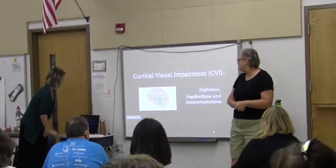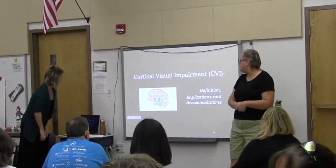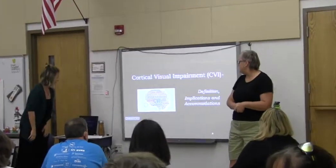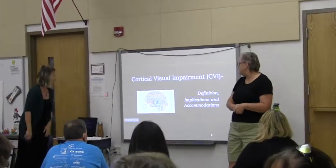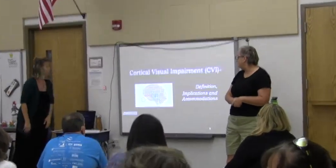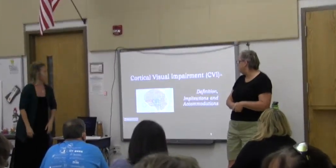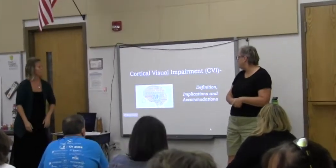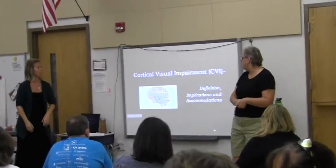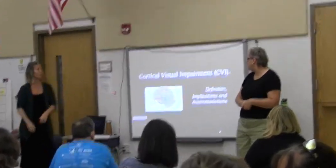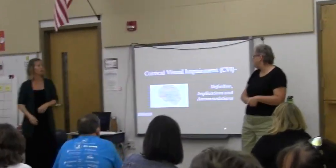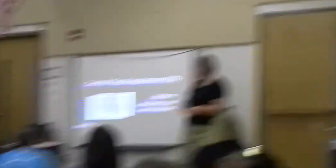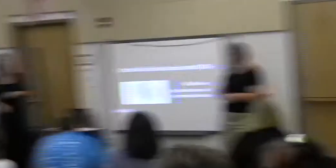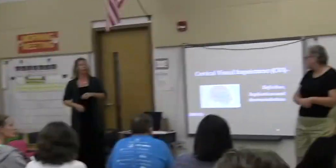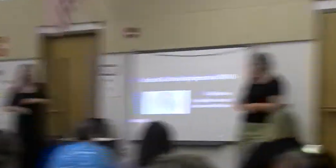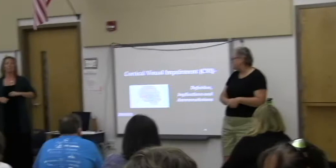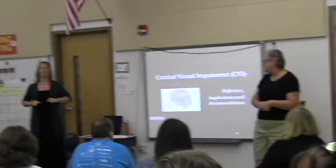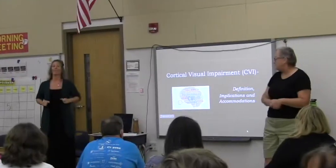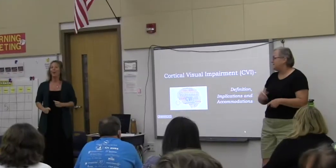Okay.